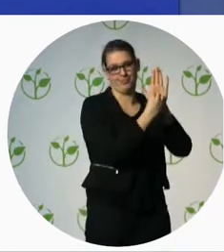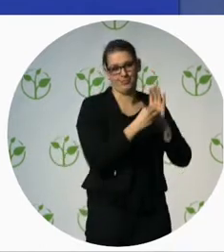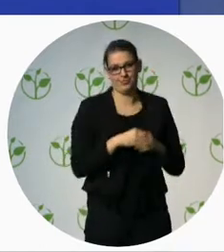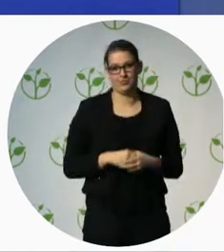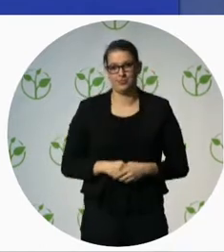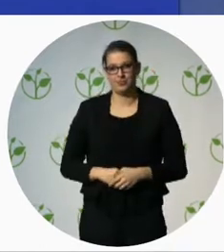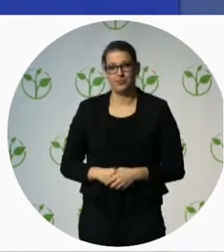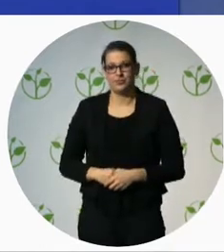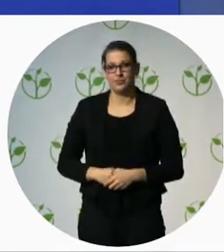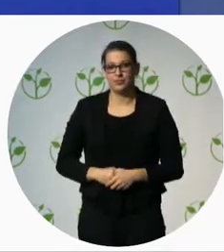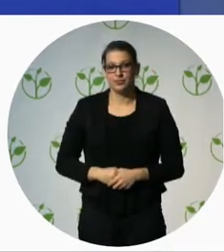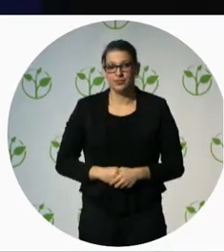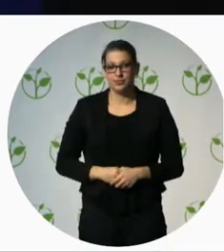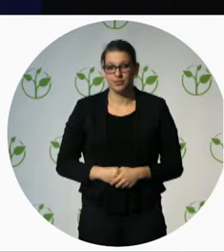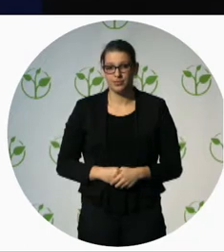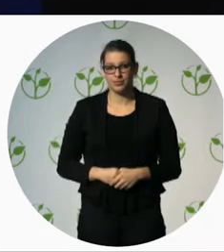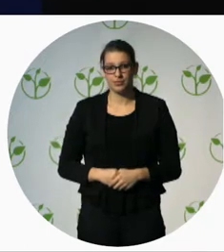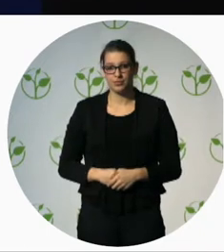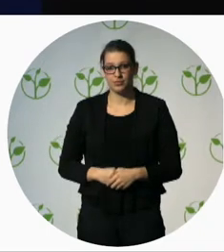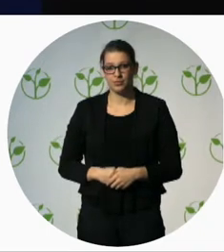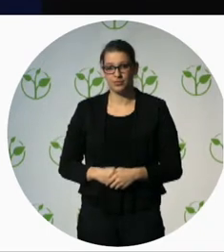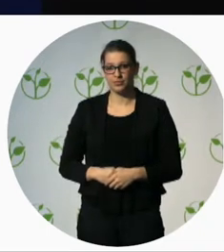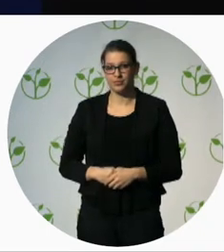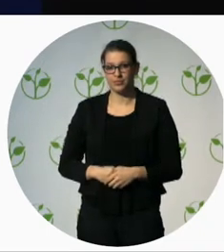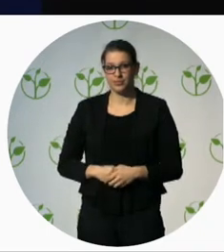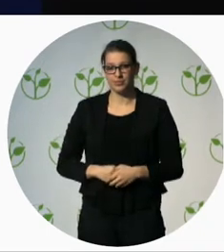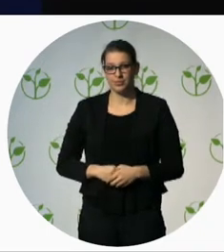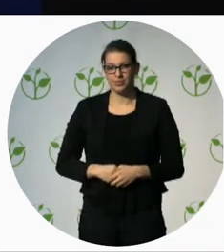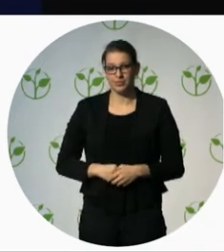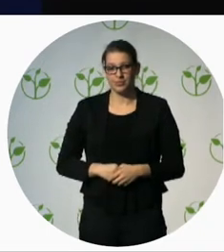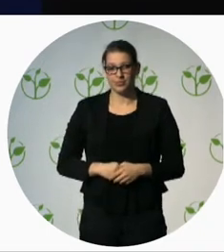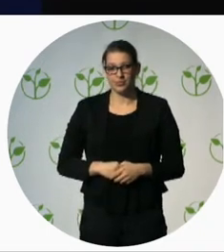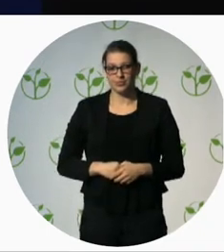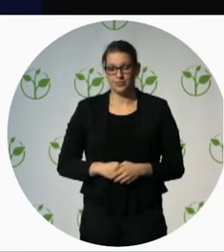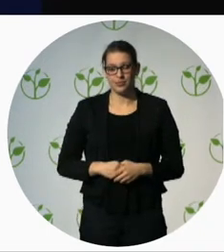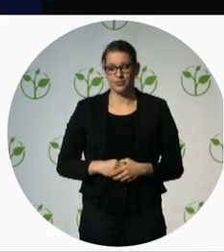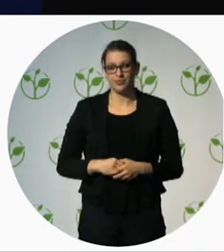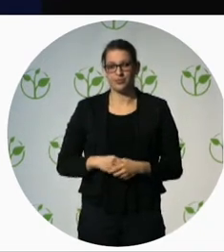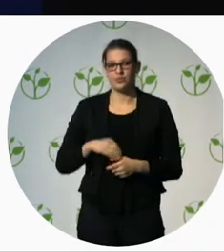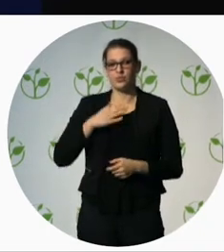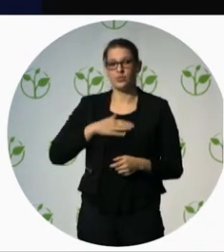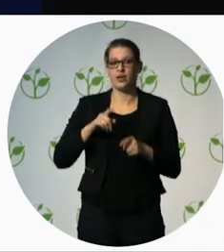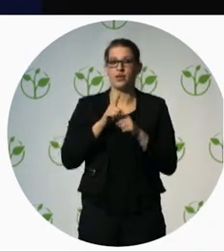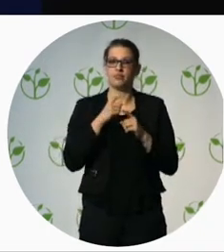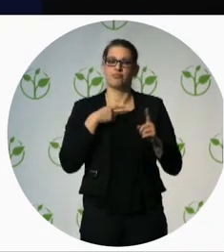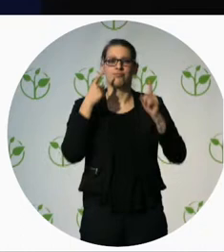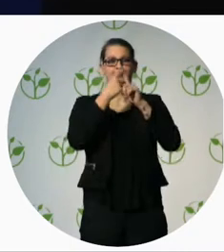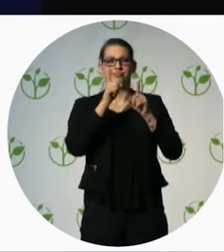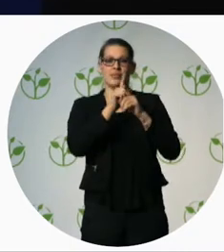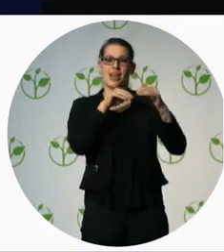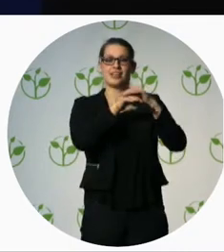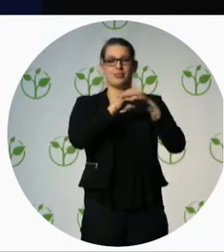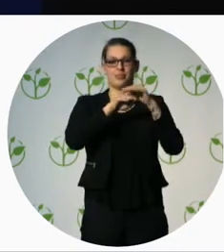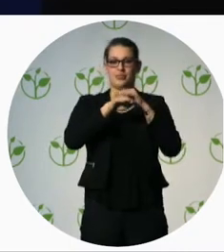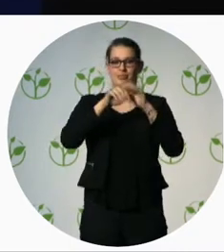great accessibility legislation. In fact, we started very small, and I think this is important that we share that with you. For those of